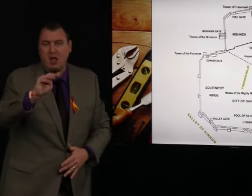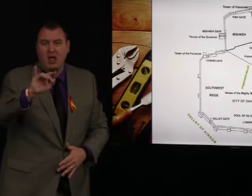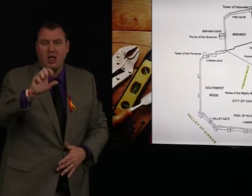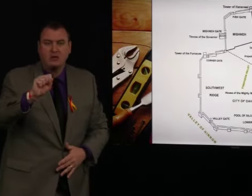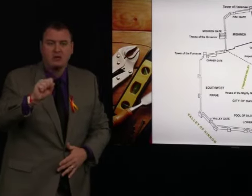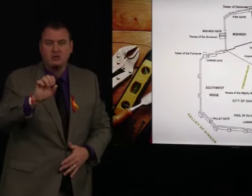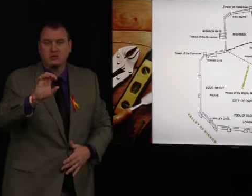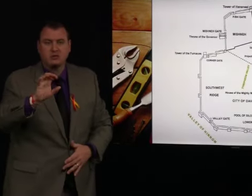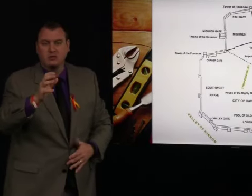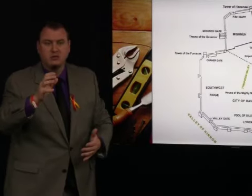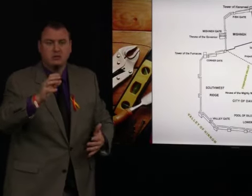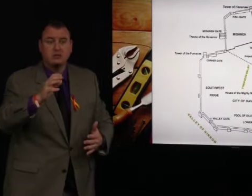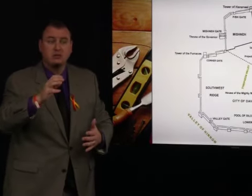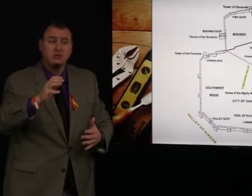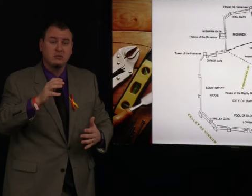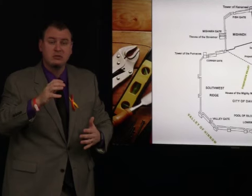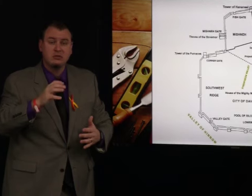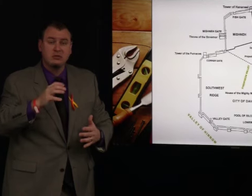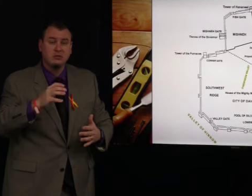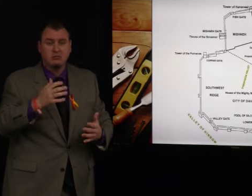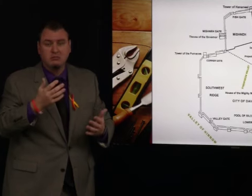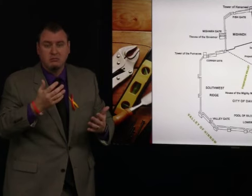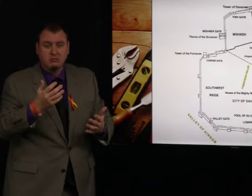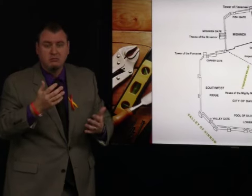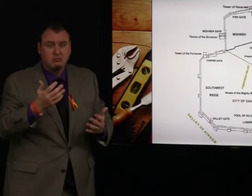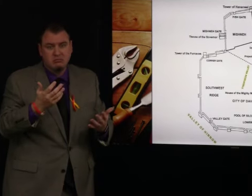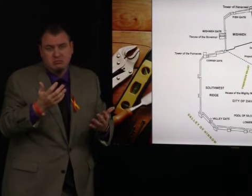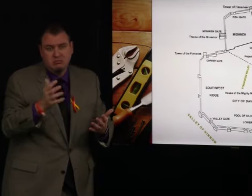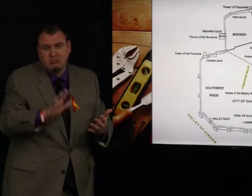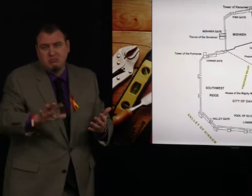So maybe that can walk around maybe